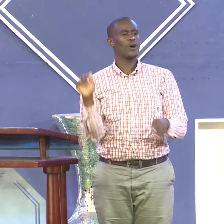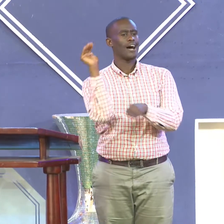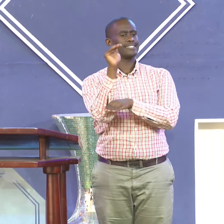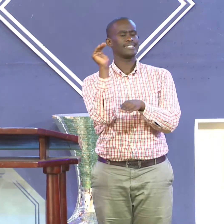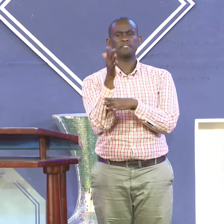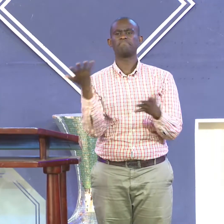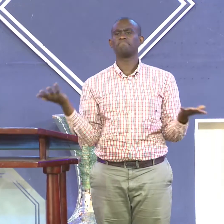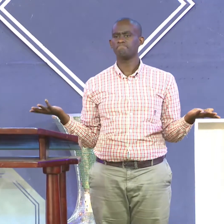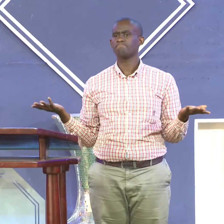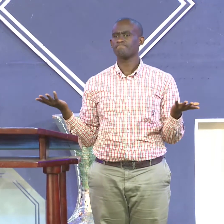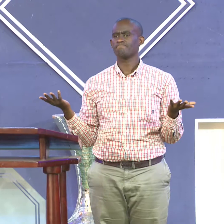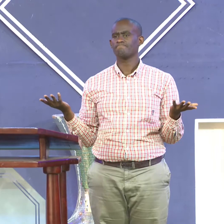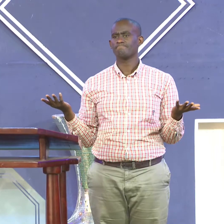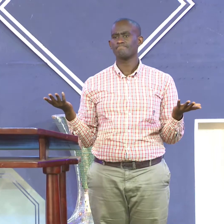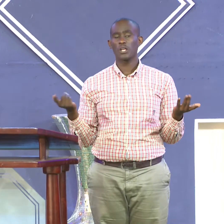Today you first inquire,